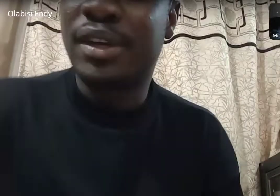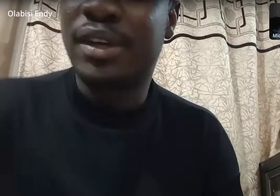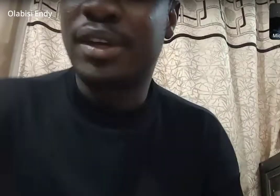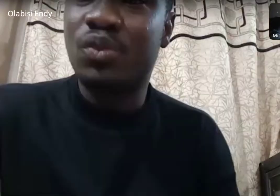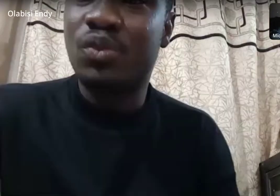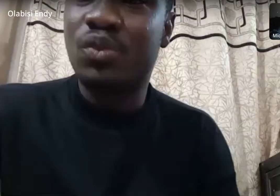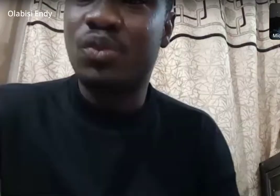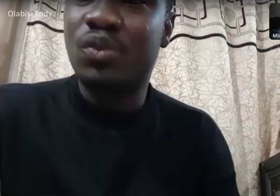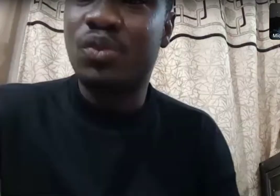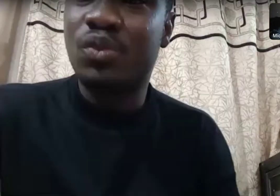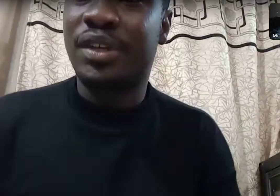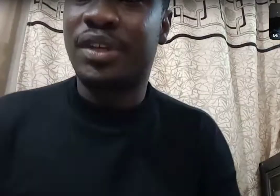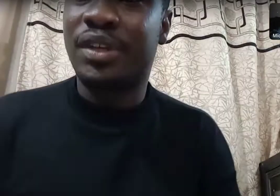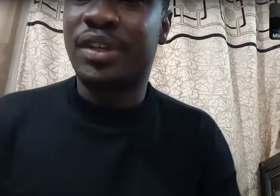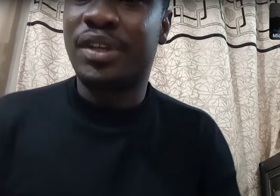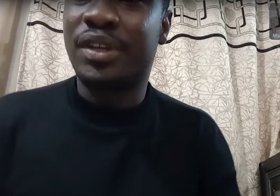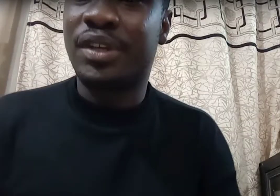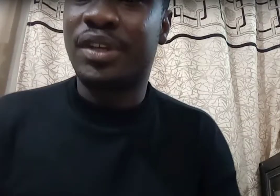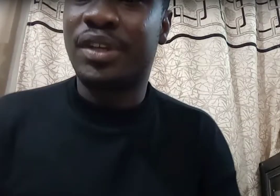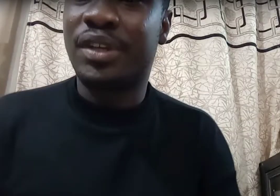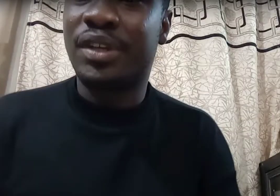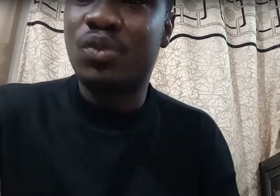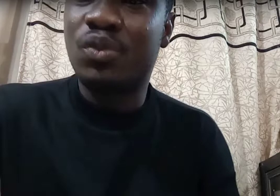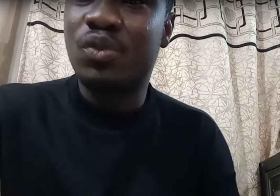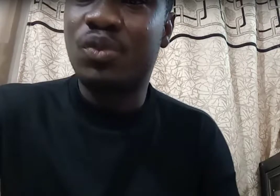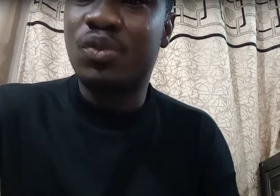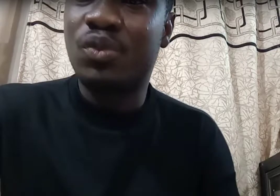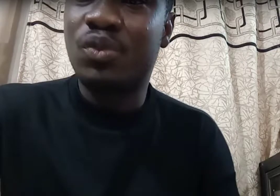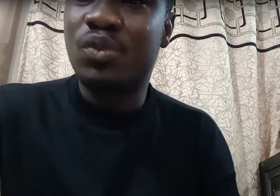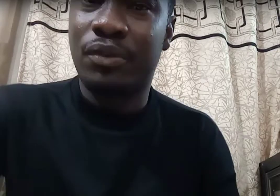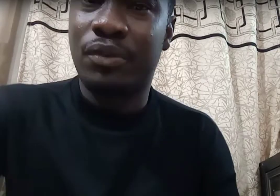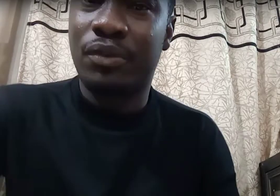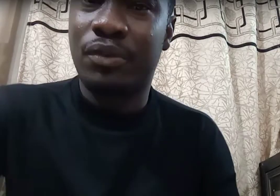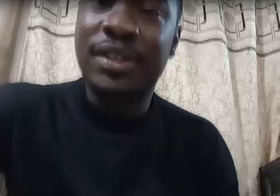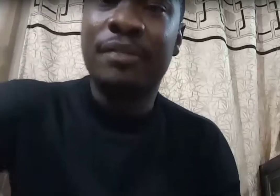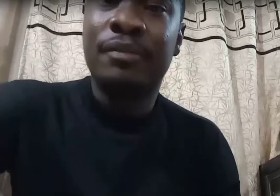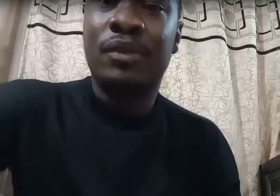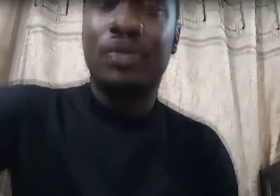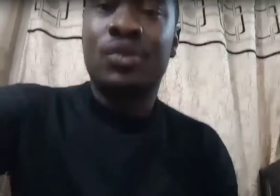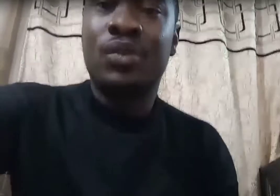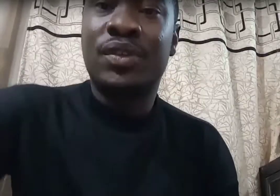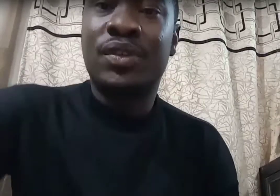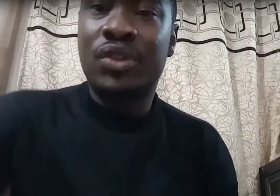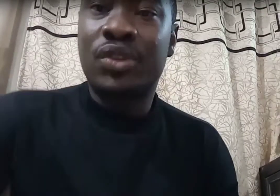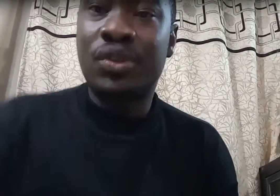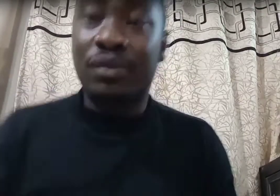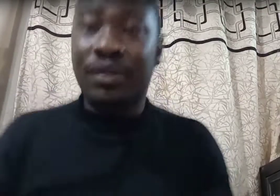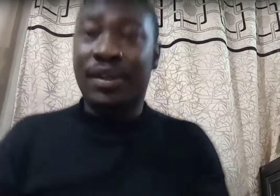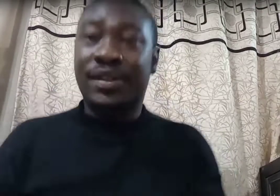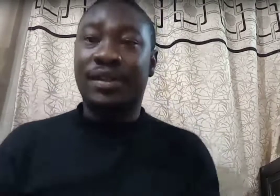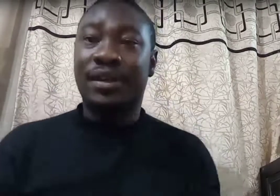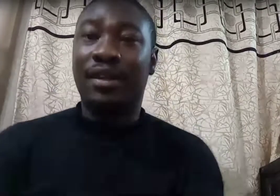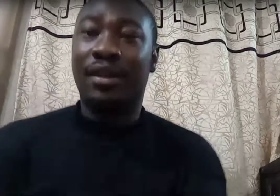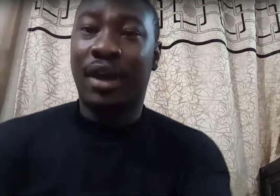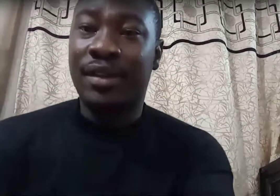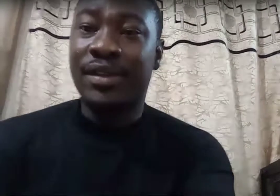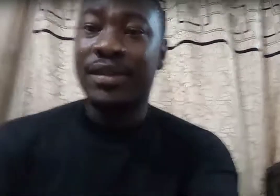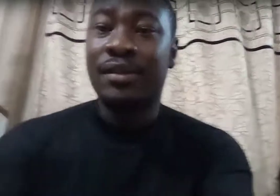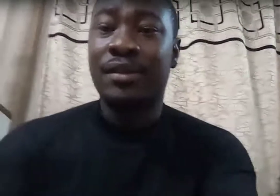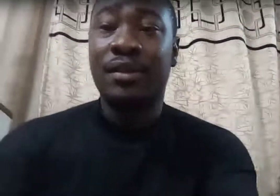this night. Indeed, giving 2 hours of your time to sign language every weekend. It's